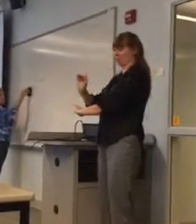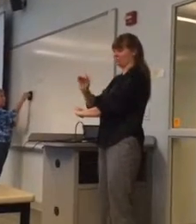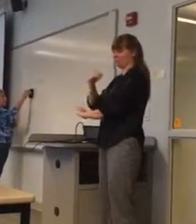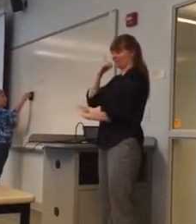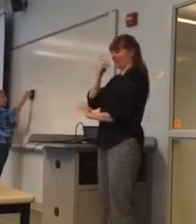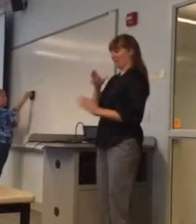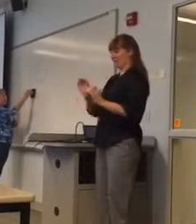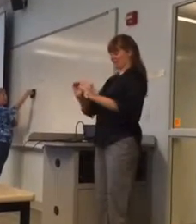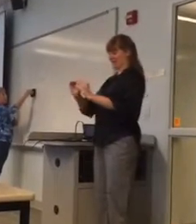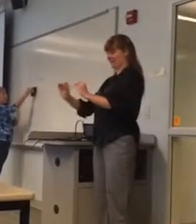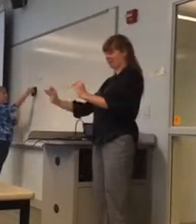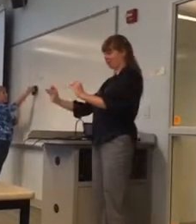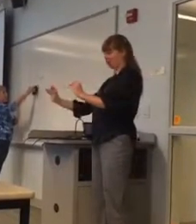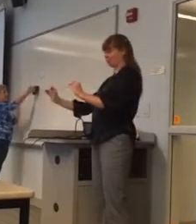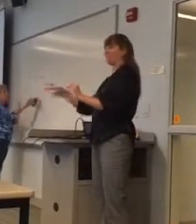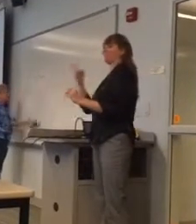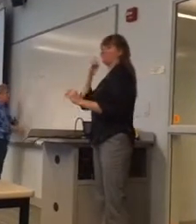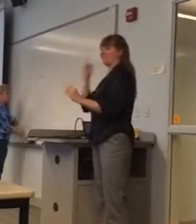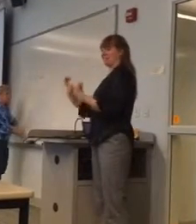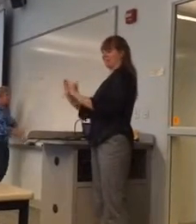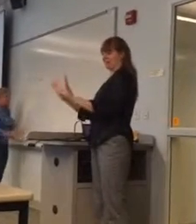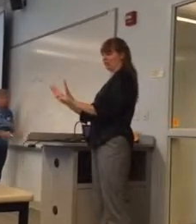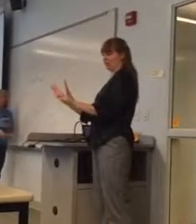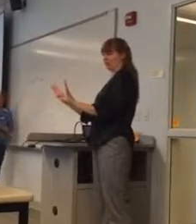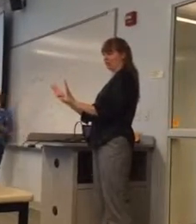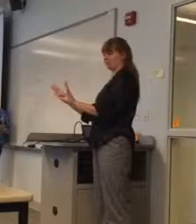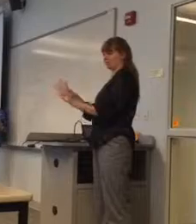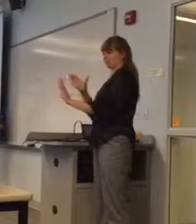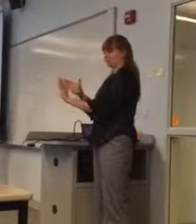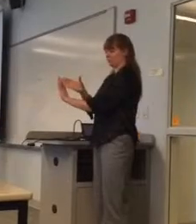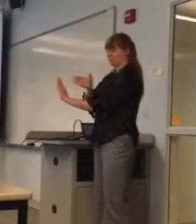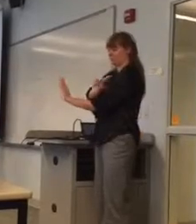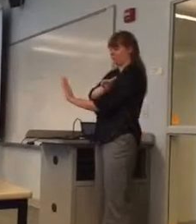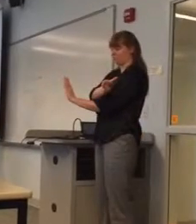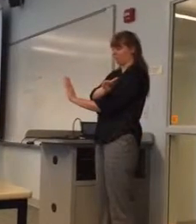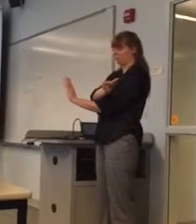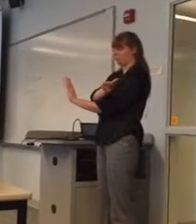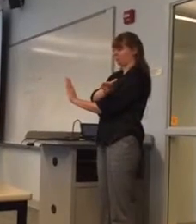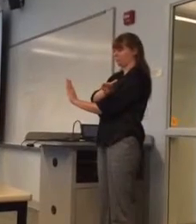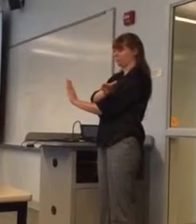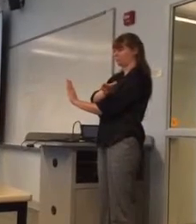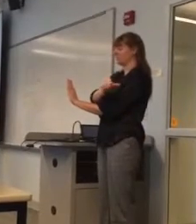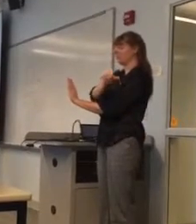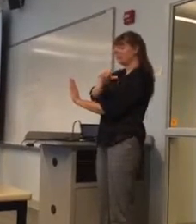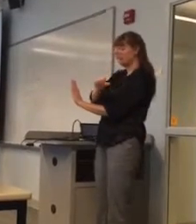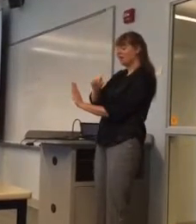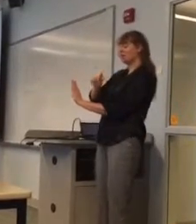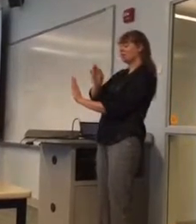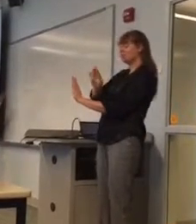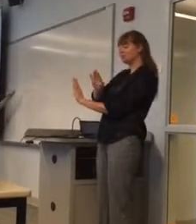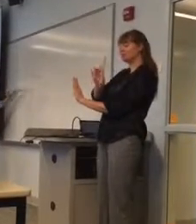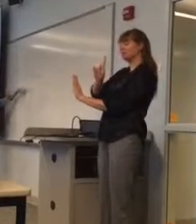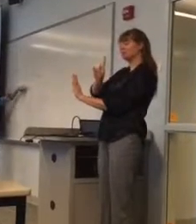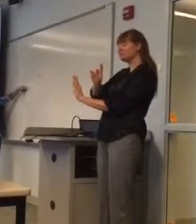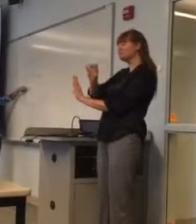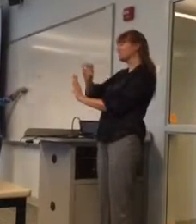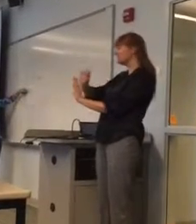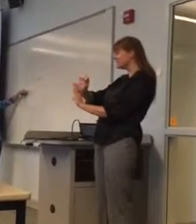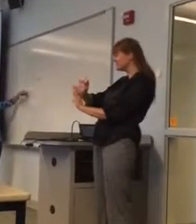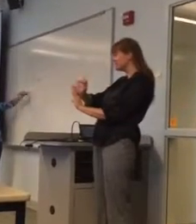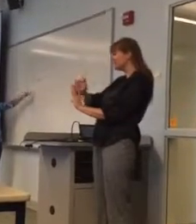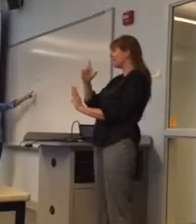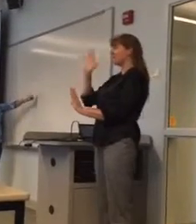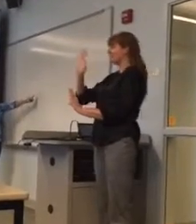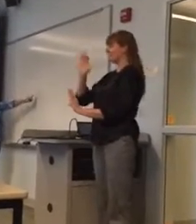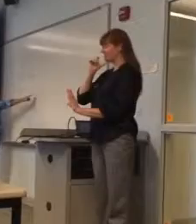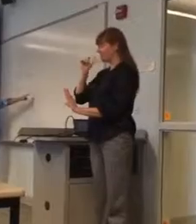there. So it's not A, B, D, E, because in a